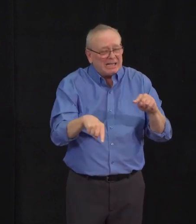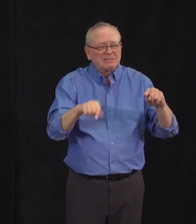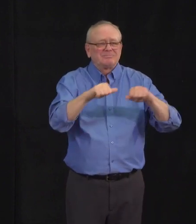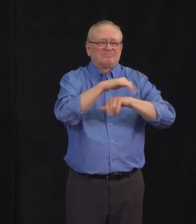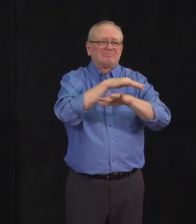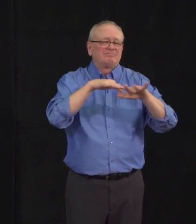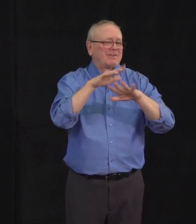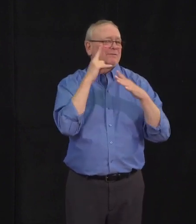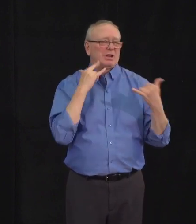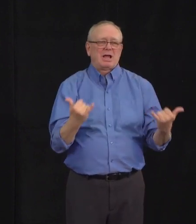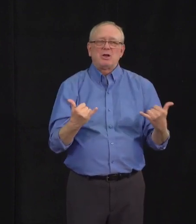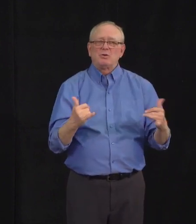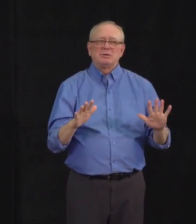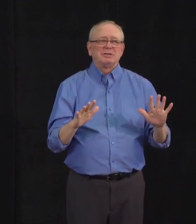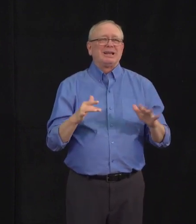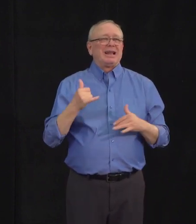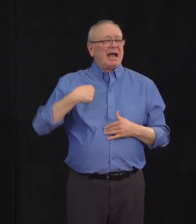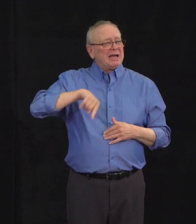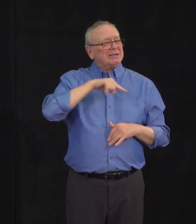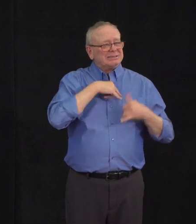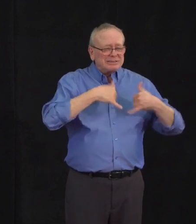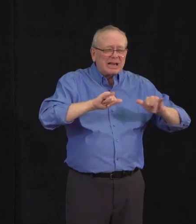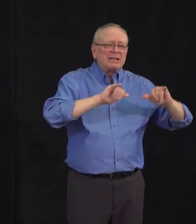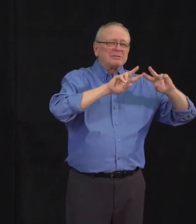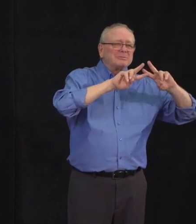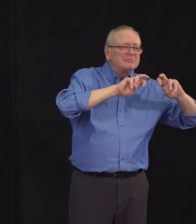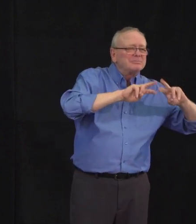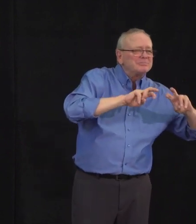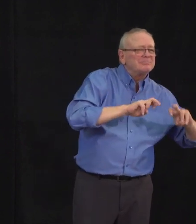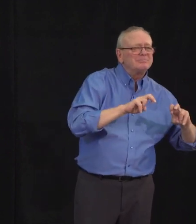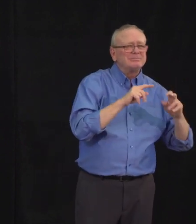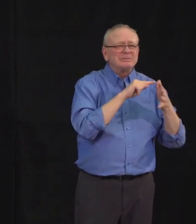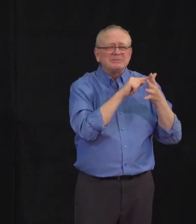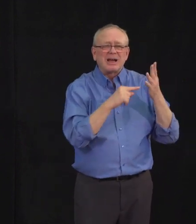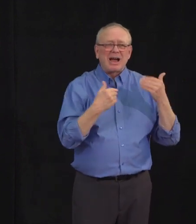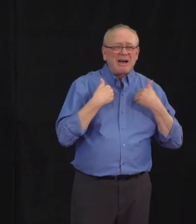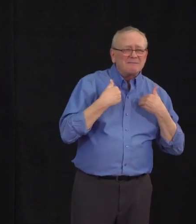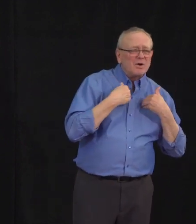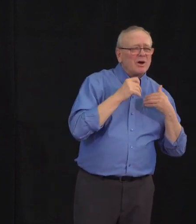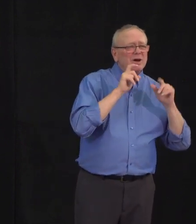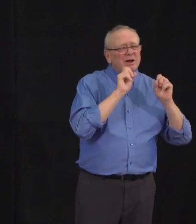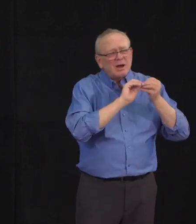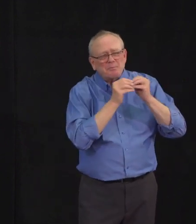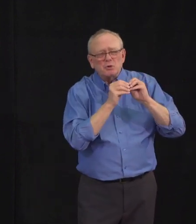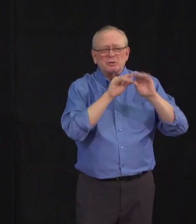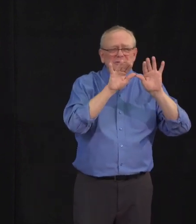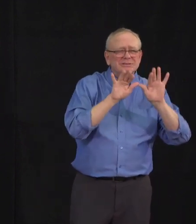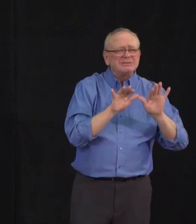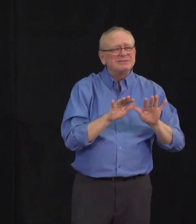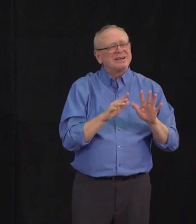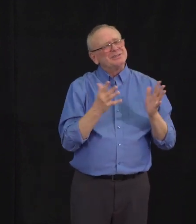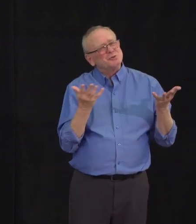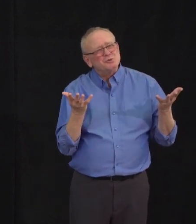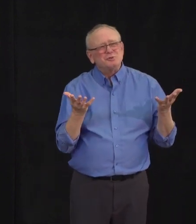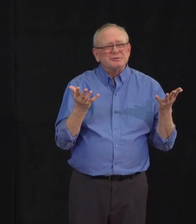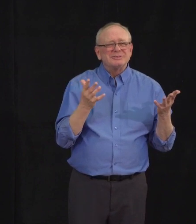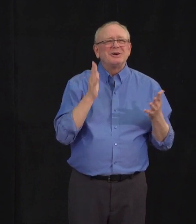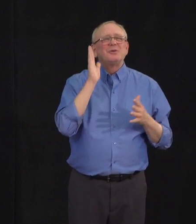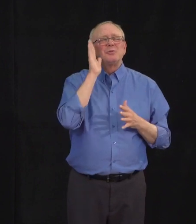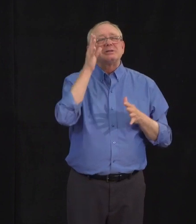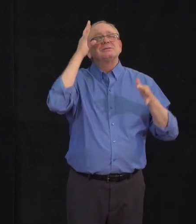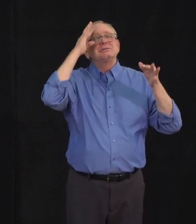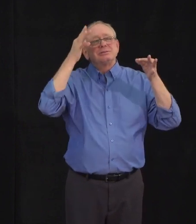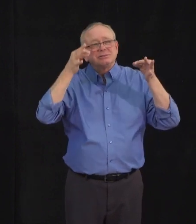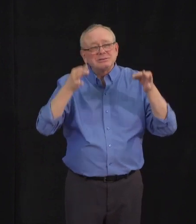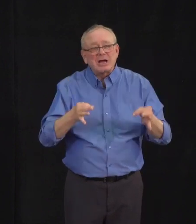with respect to timing of when we might relax certain restrictions. Operator, could you put through the next question, please?